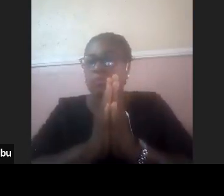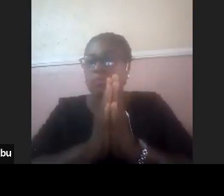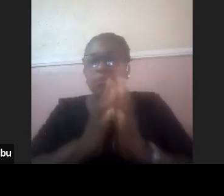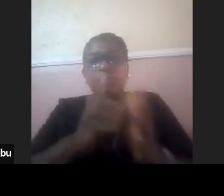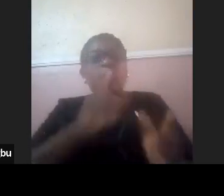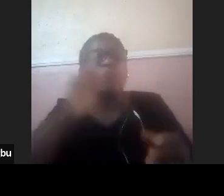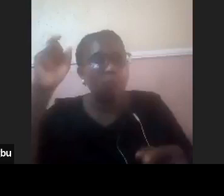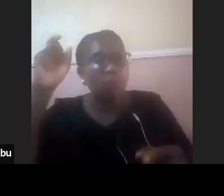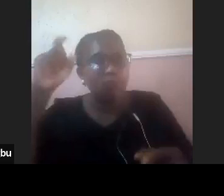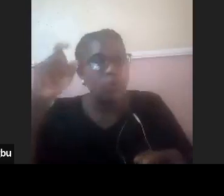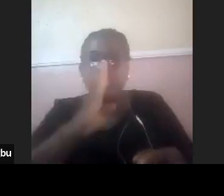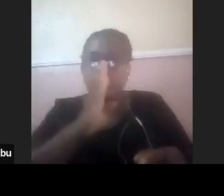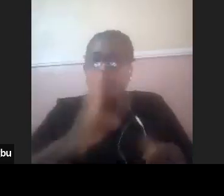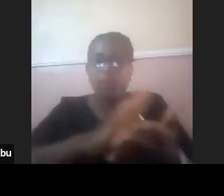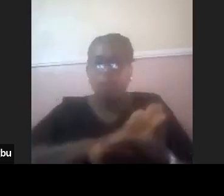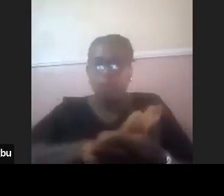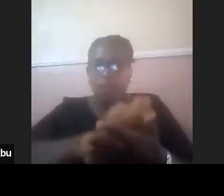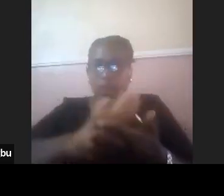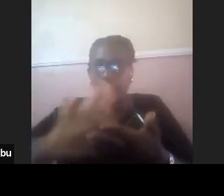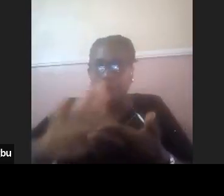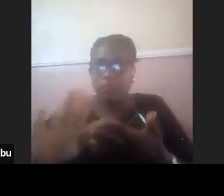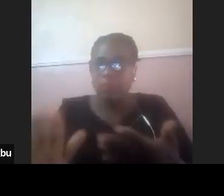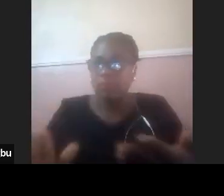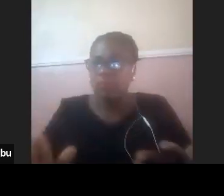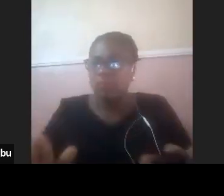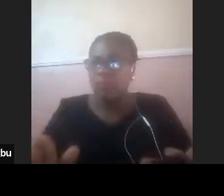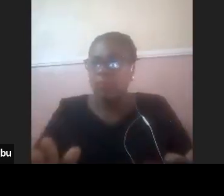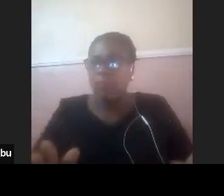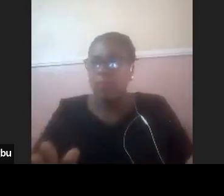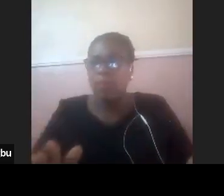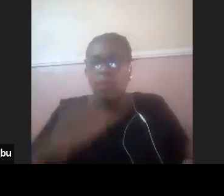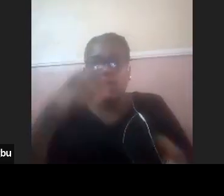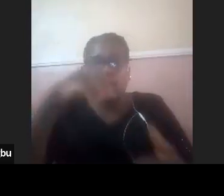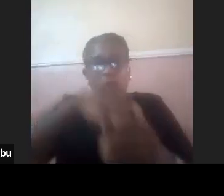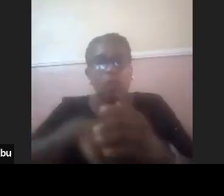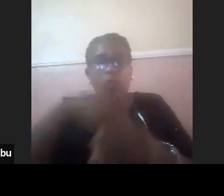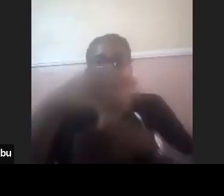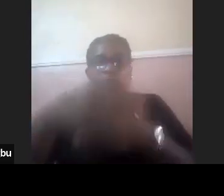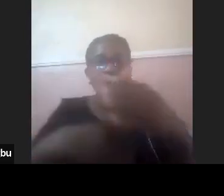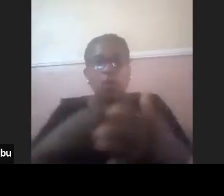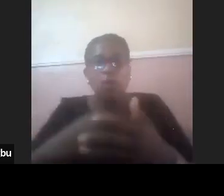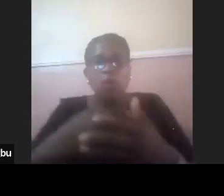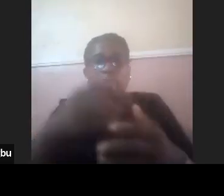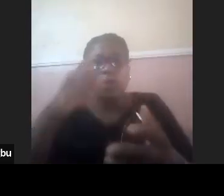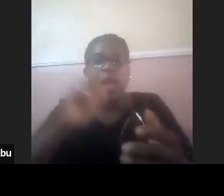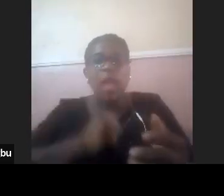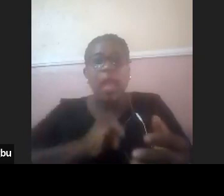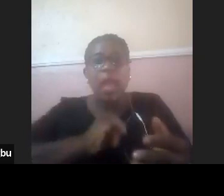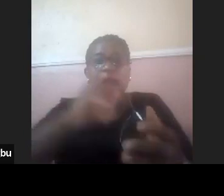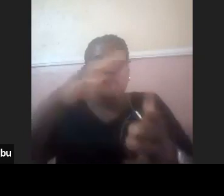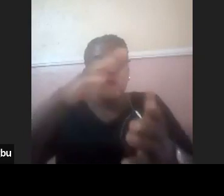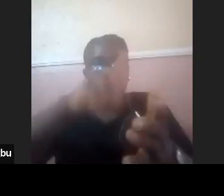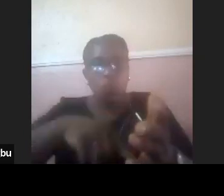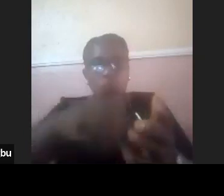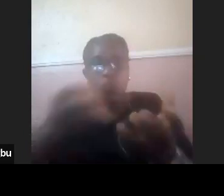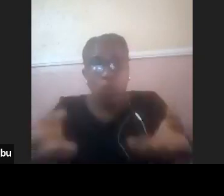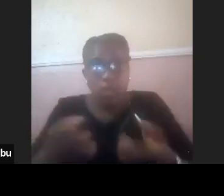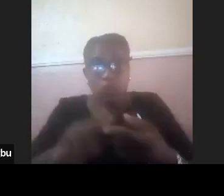doubt in what I wanted to do. At the same time, it gave me an opportunity to expand these answers when I got